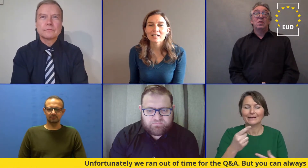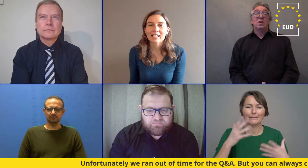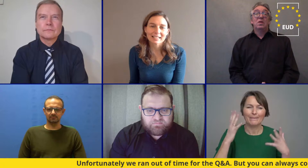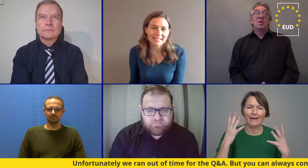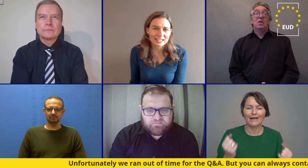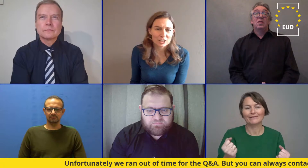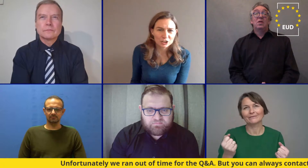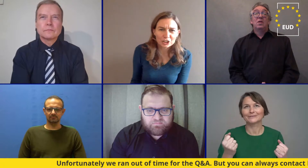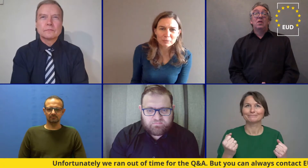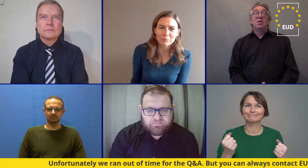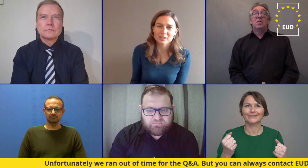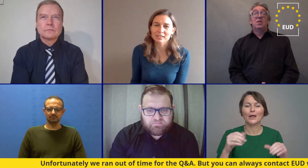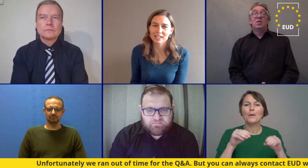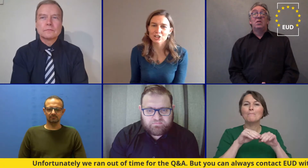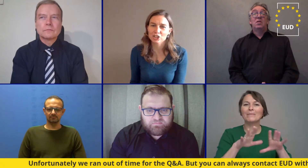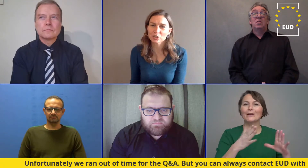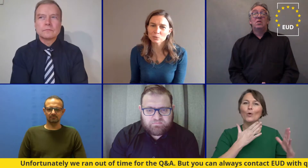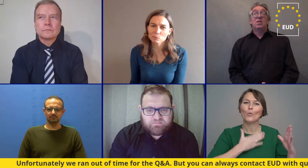as I said earlier in my presentation,